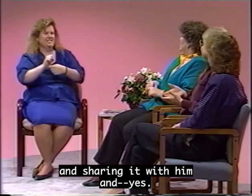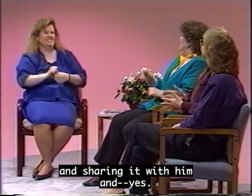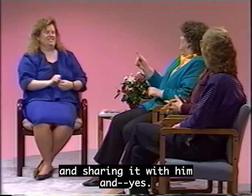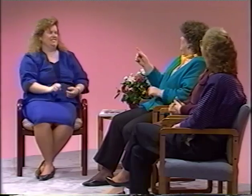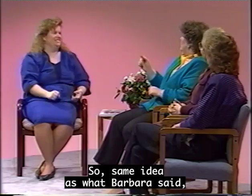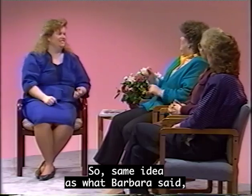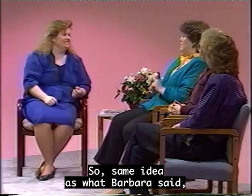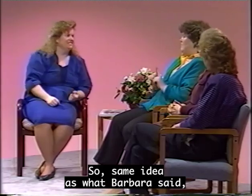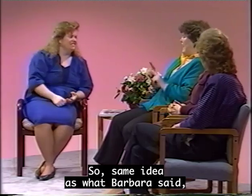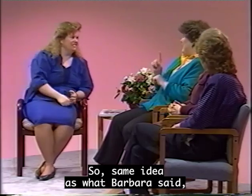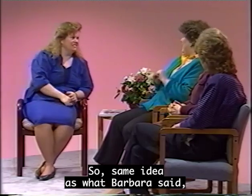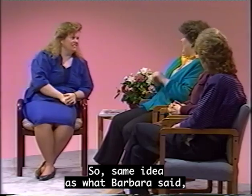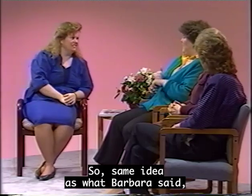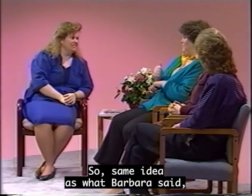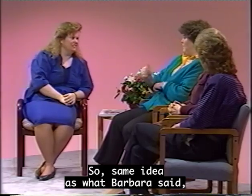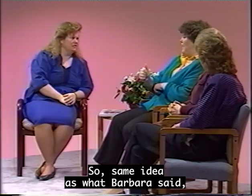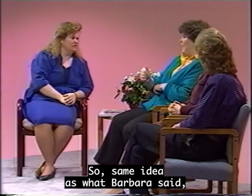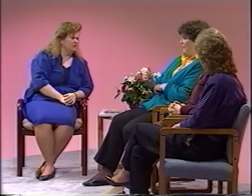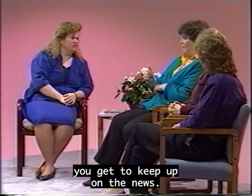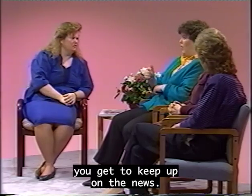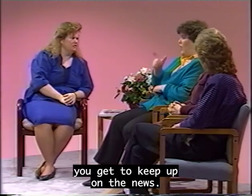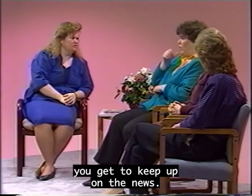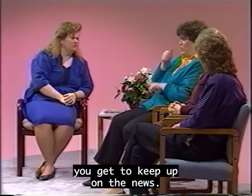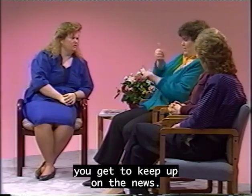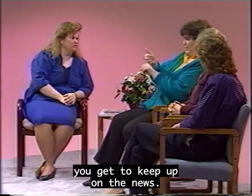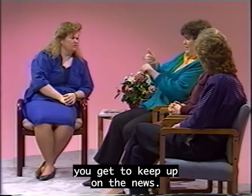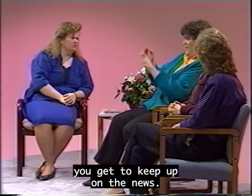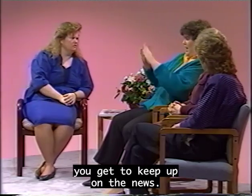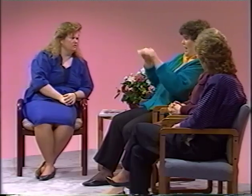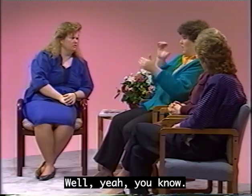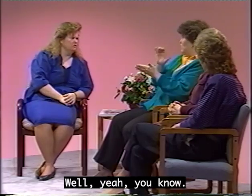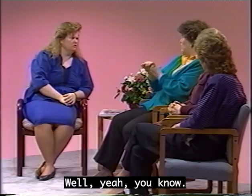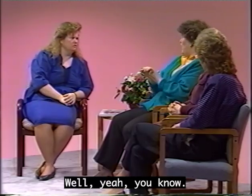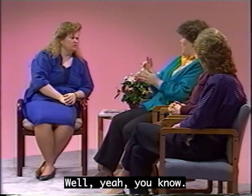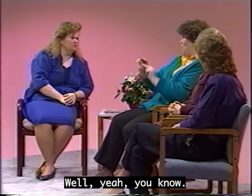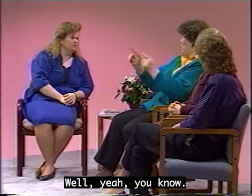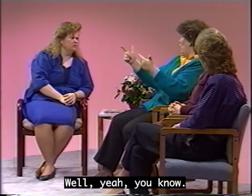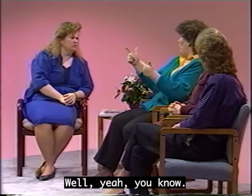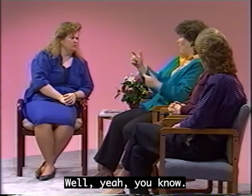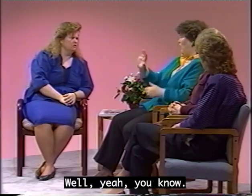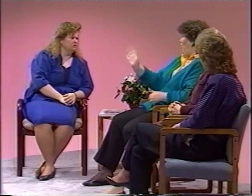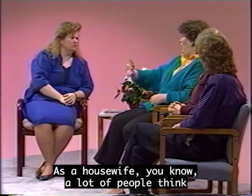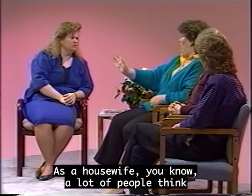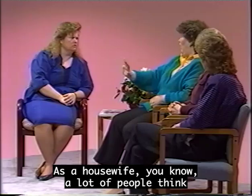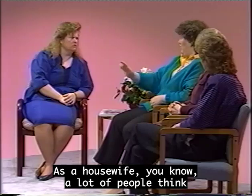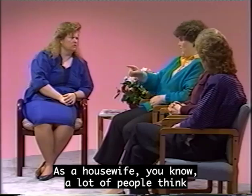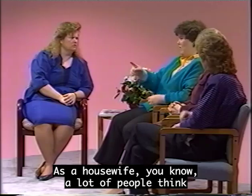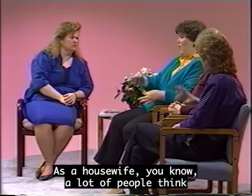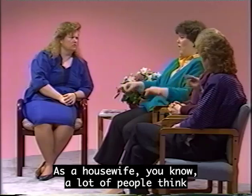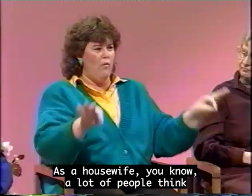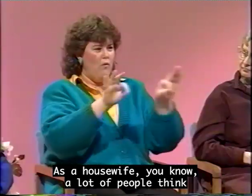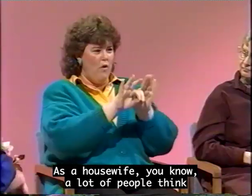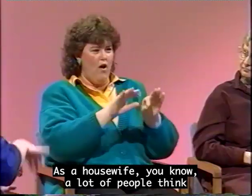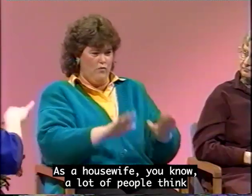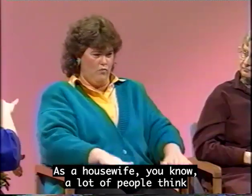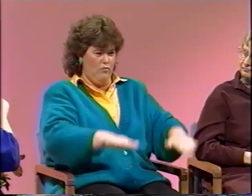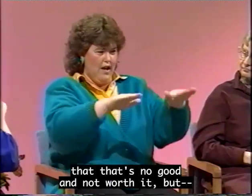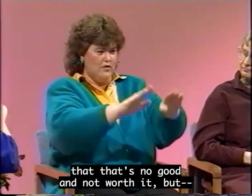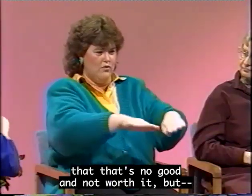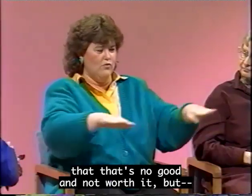And yes, it's the same idea as what Barbara said. You get to keep up on the news. Well, yeah, as a housewife, a lot of people think that that's no